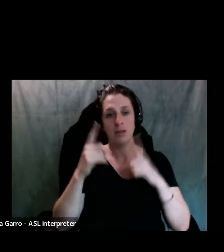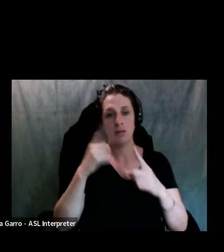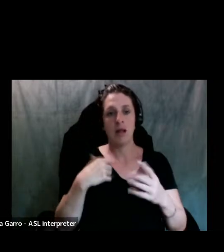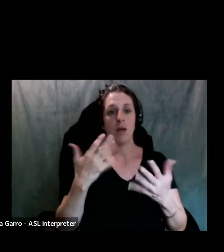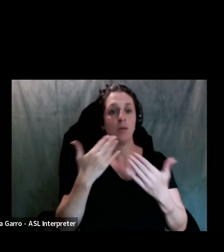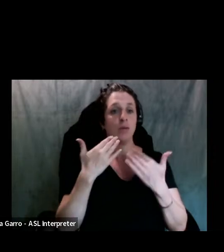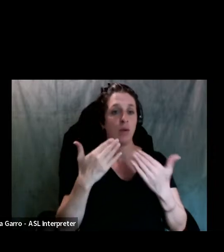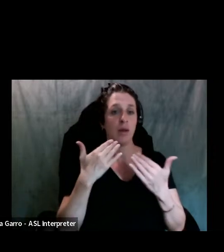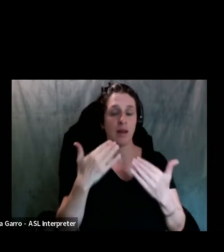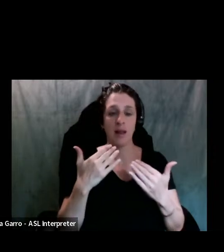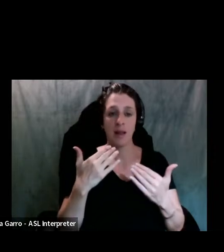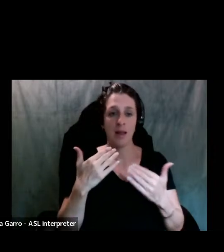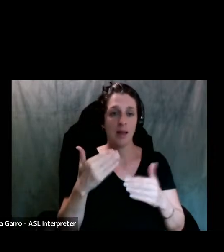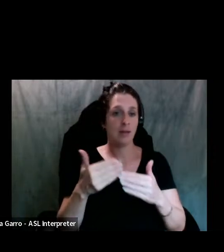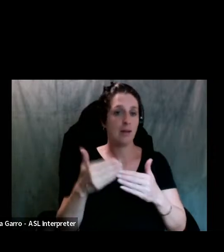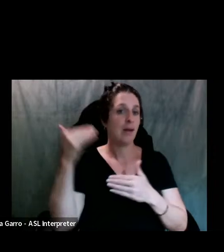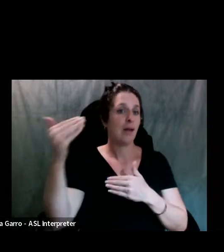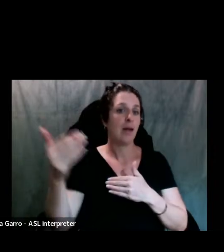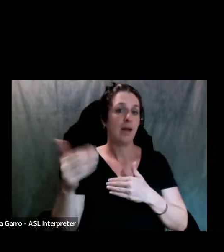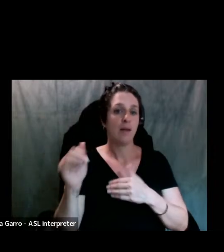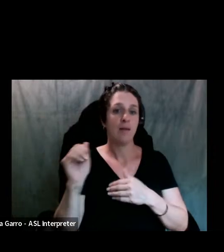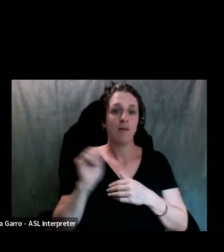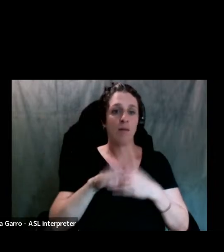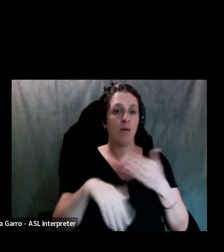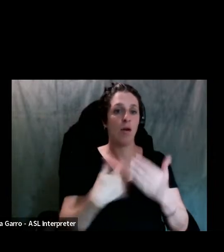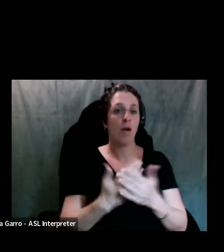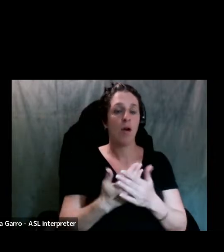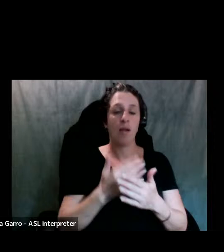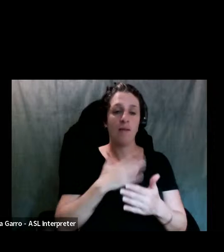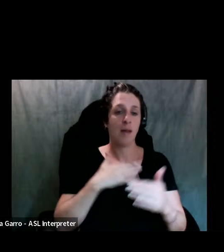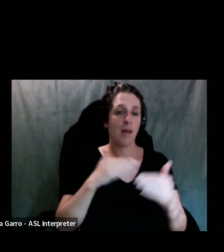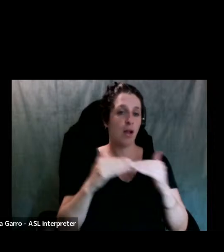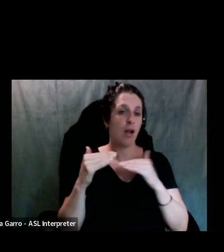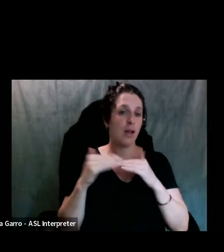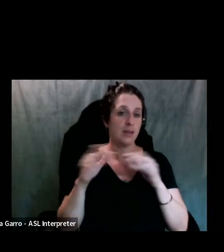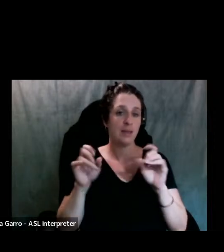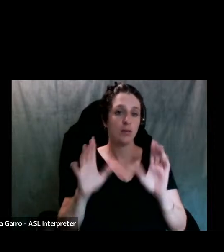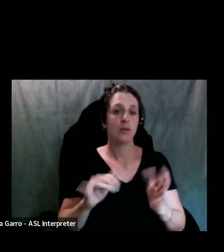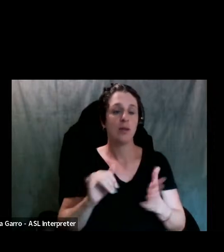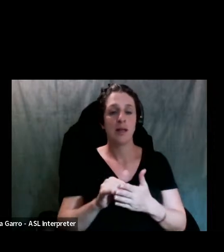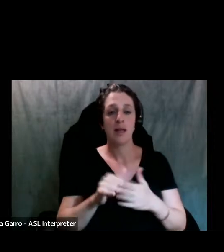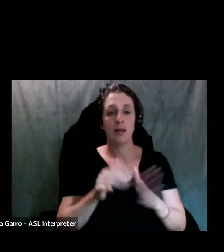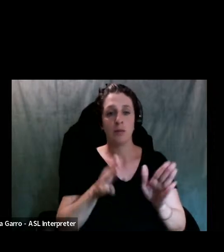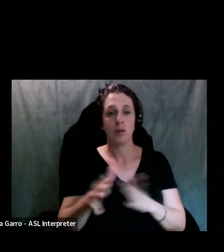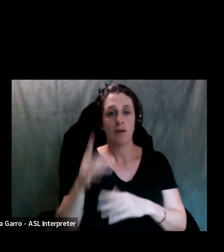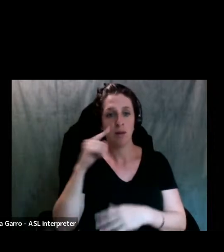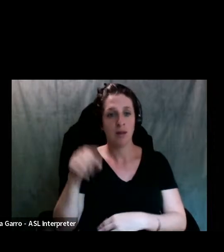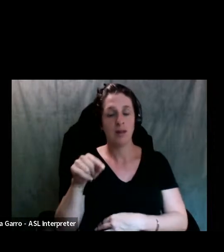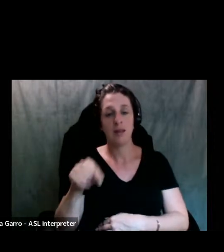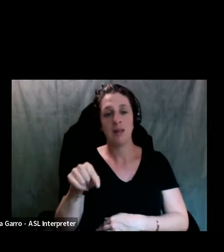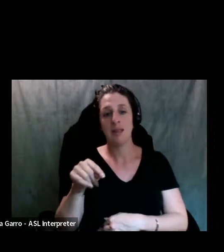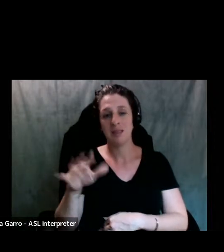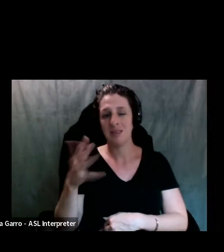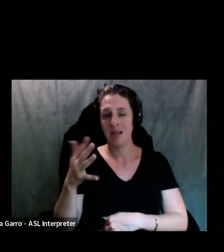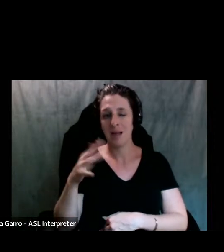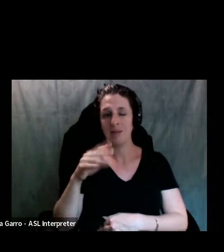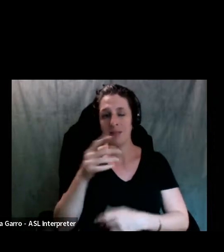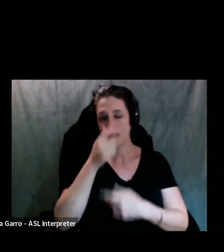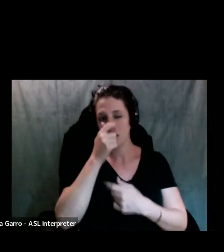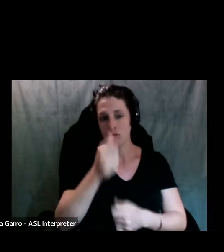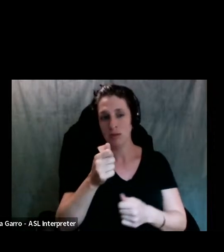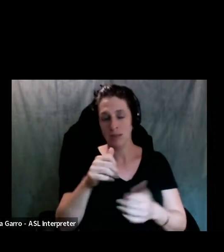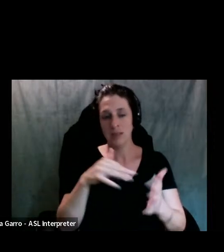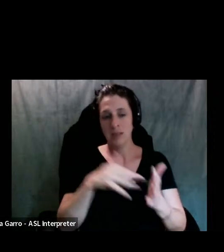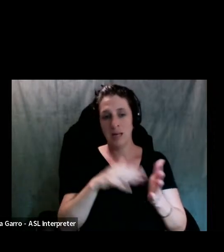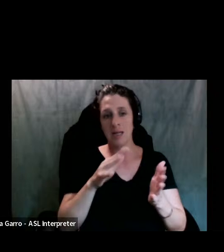thank ahead of time all my colleagues and educators that are preparing for this. This is kind of an interesting study session to prepare for